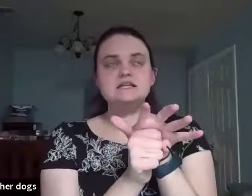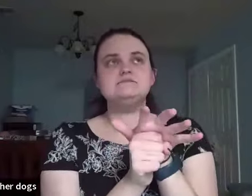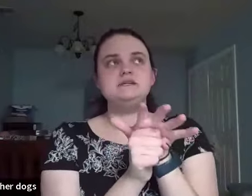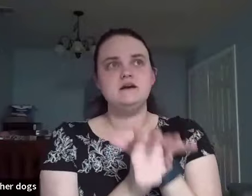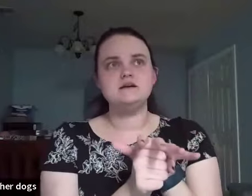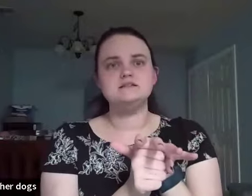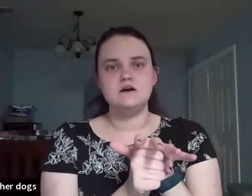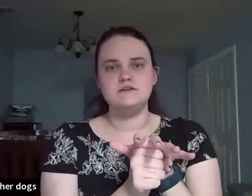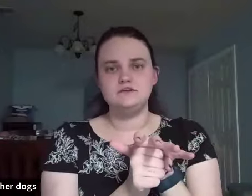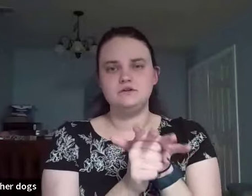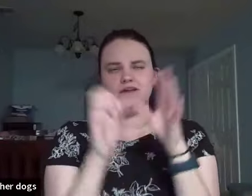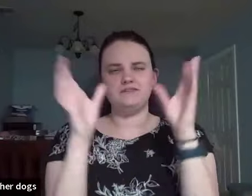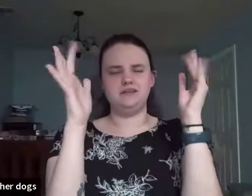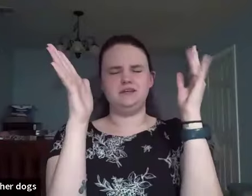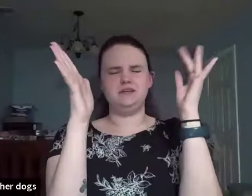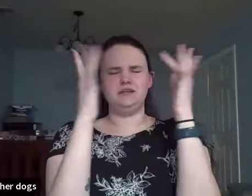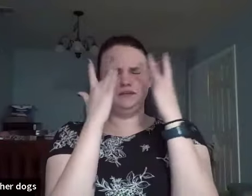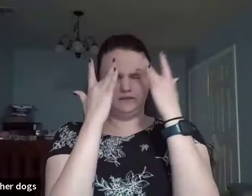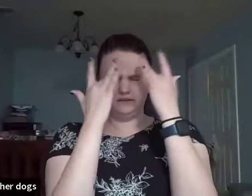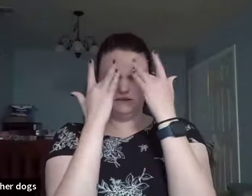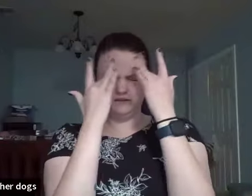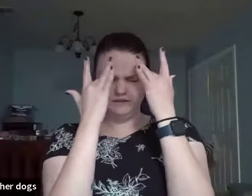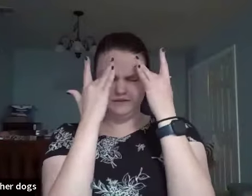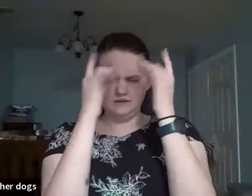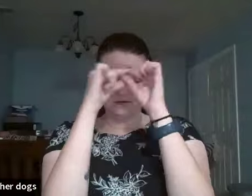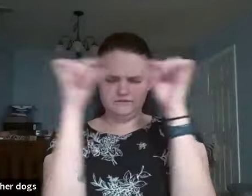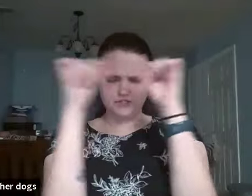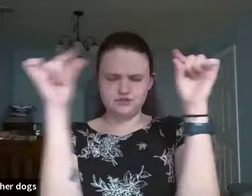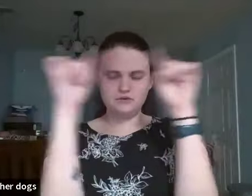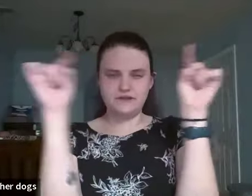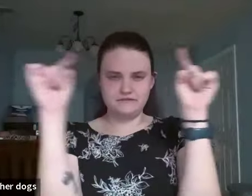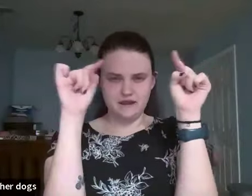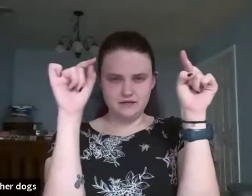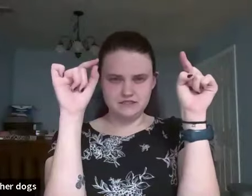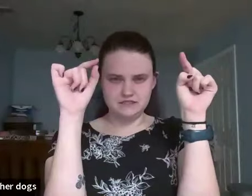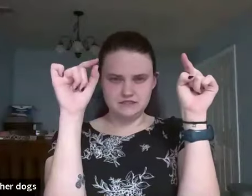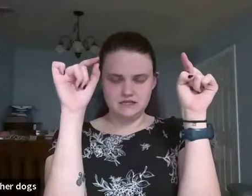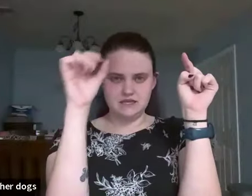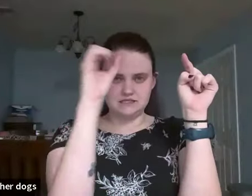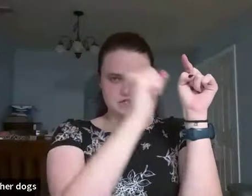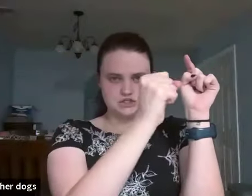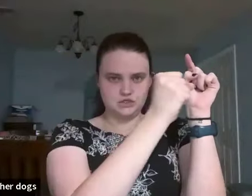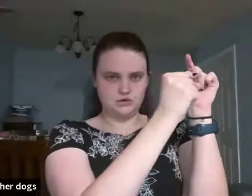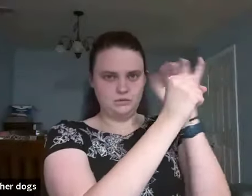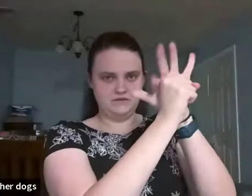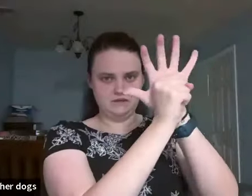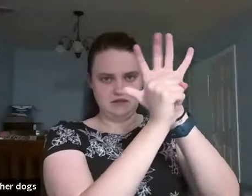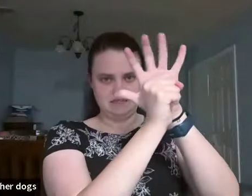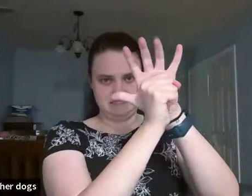is because of if you look at the visual, like the virus, it's like a circle with the legs